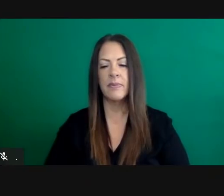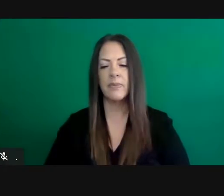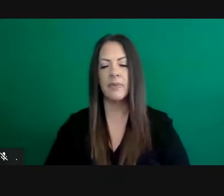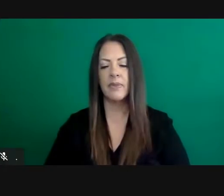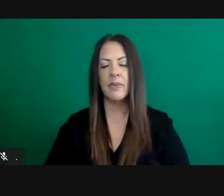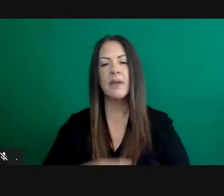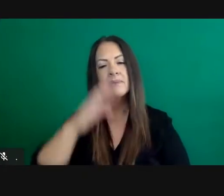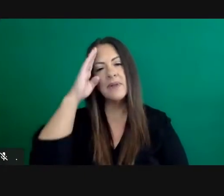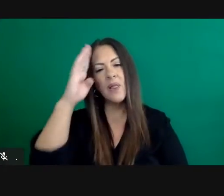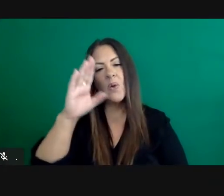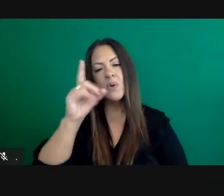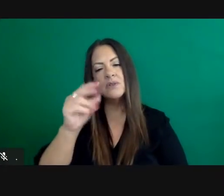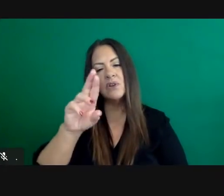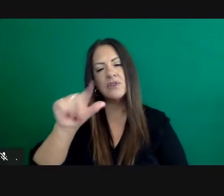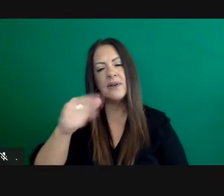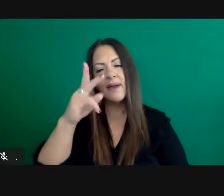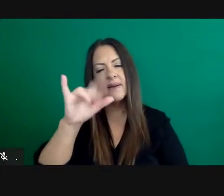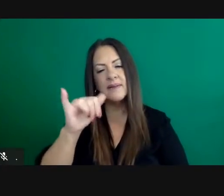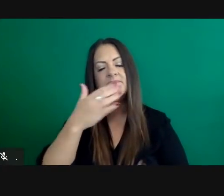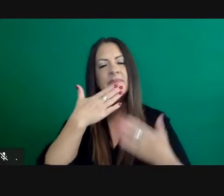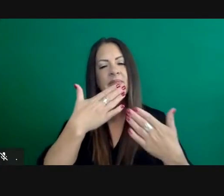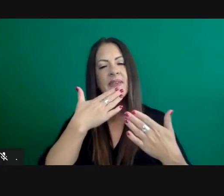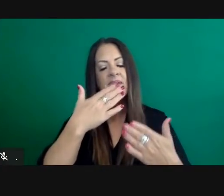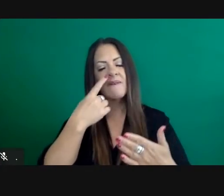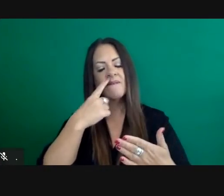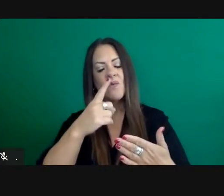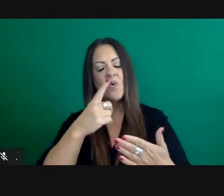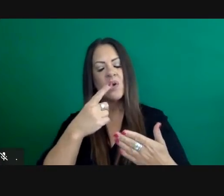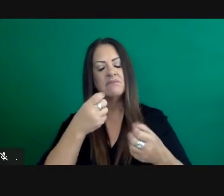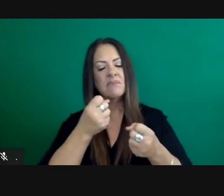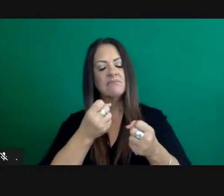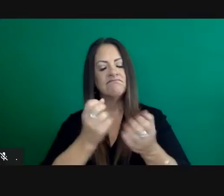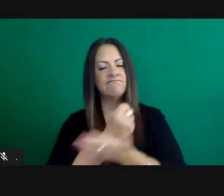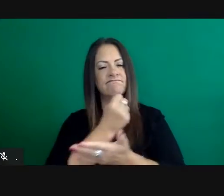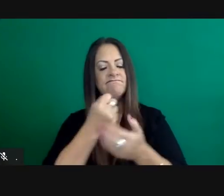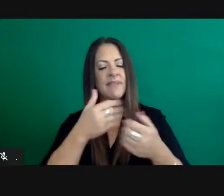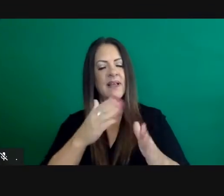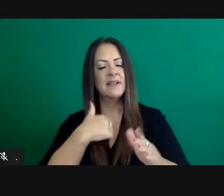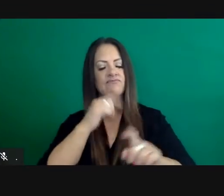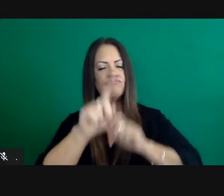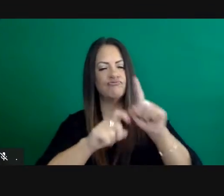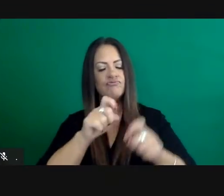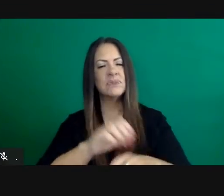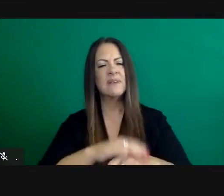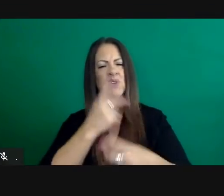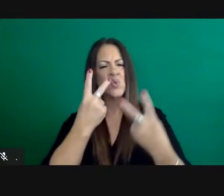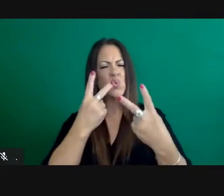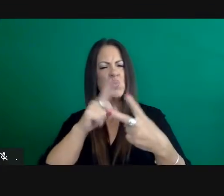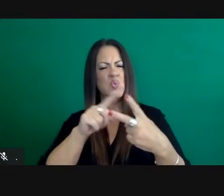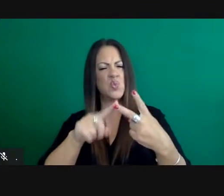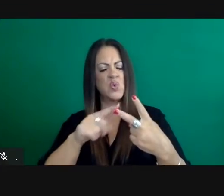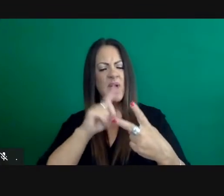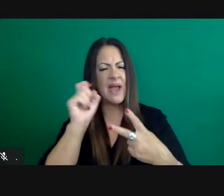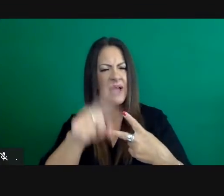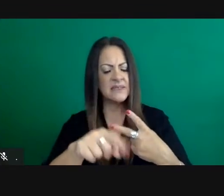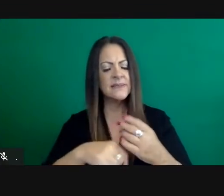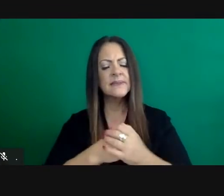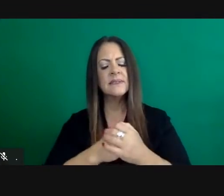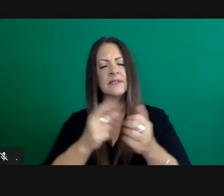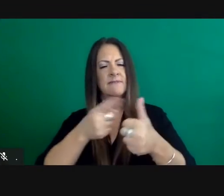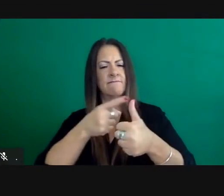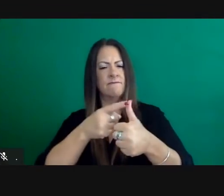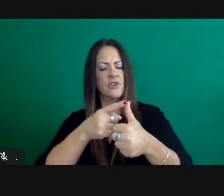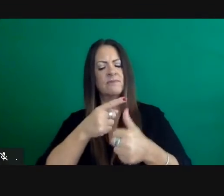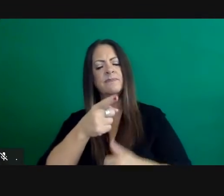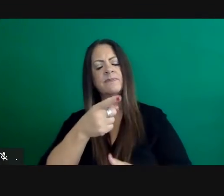Hello, Dr. Ghaly. Thank you for the briefing and taking our questions. I wanted to ask you 2 widely divergent questions, if I could. Number one, if you